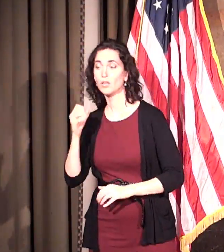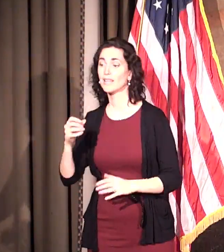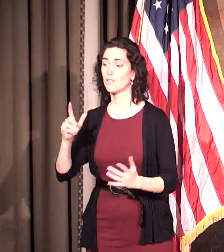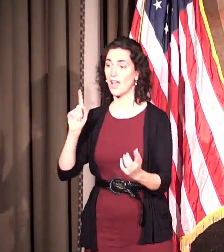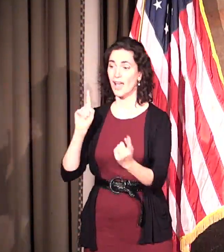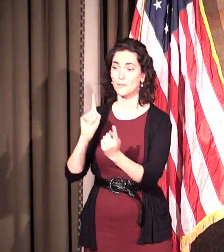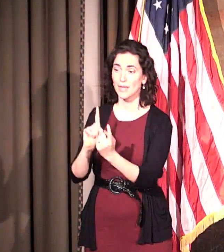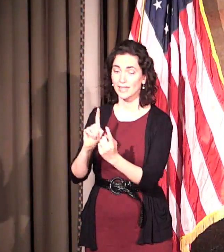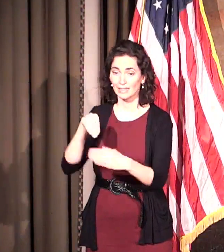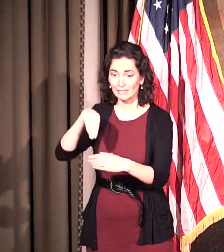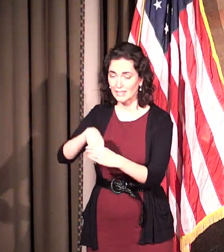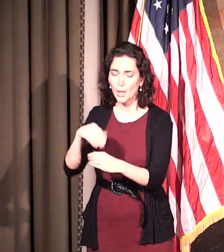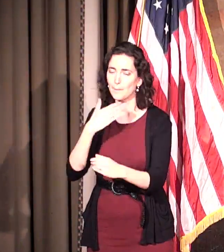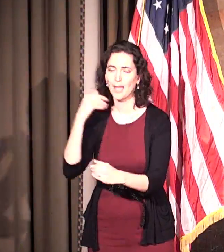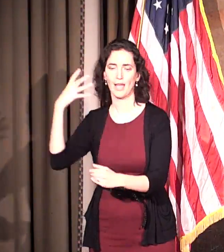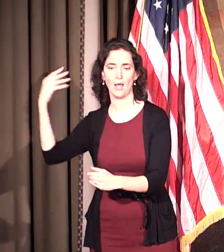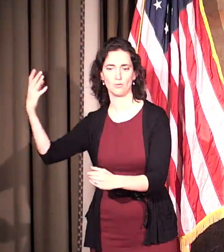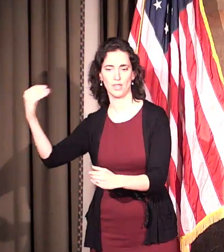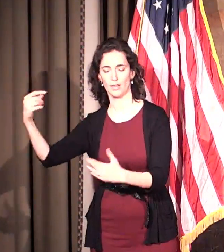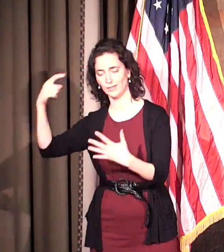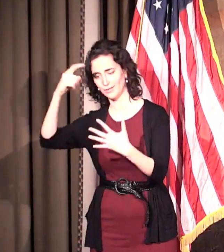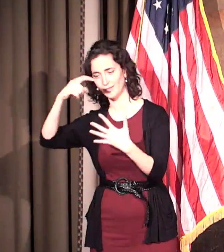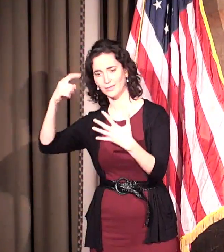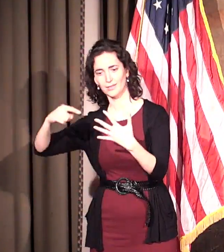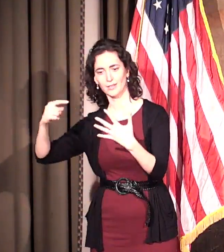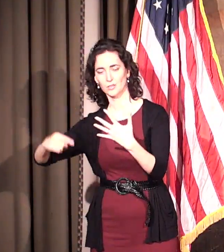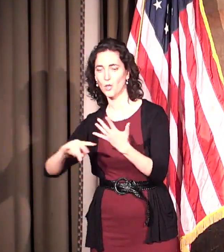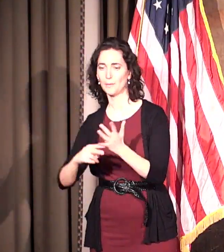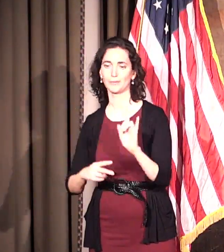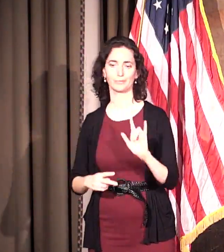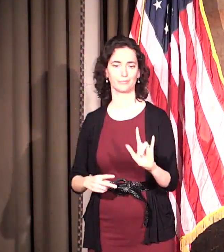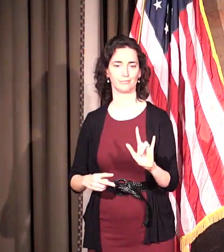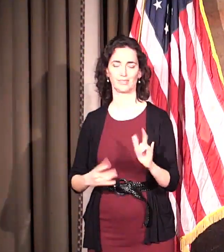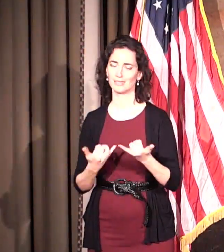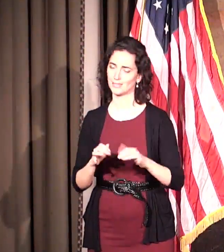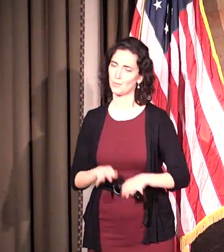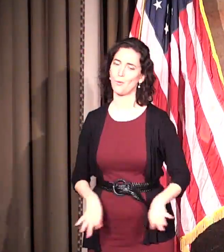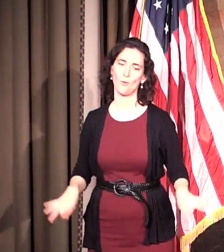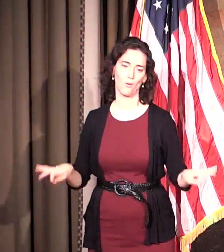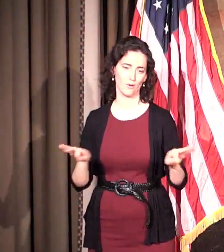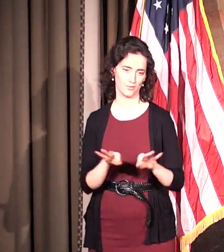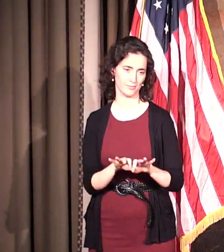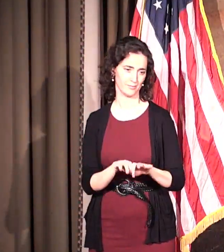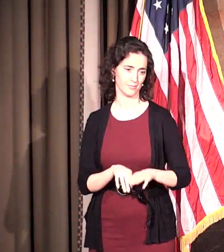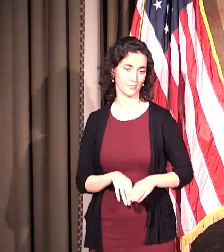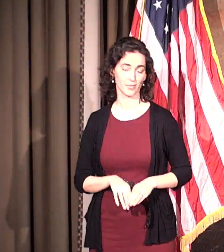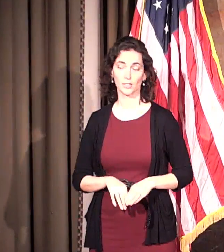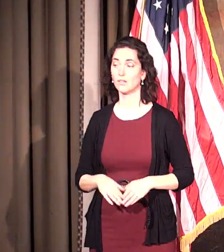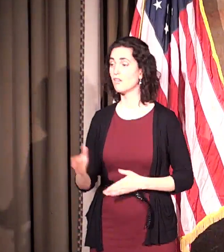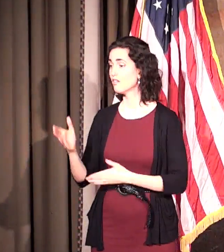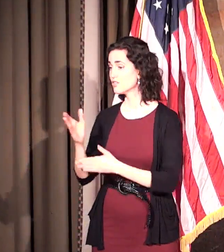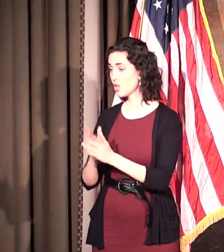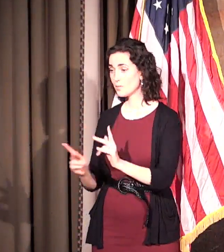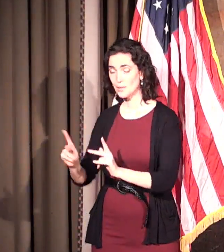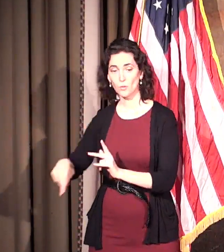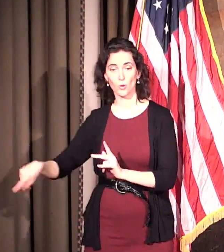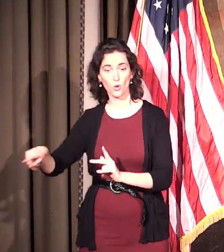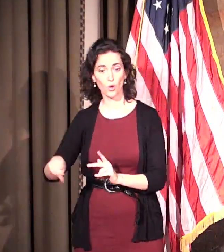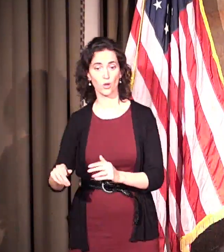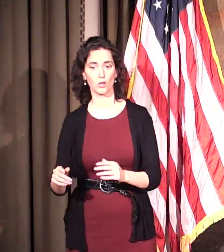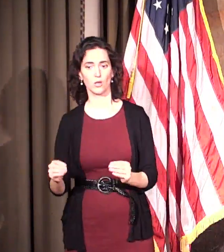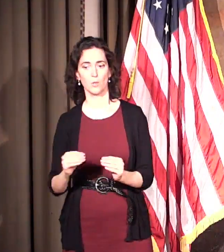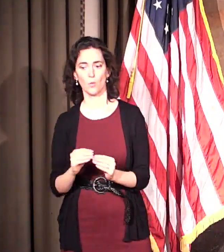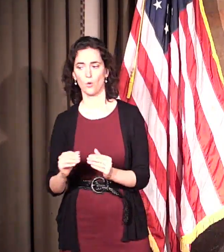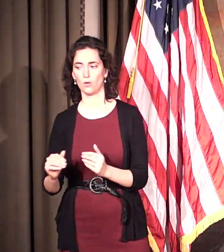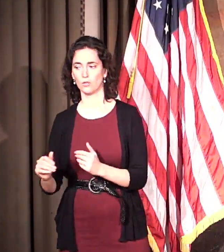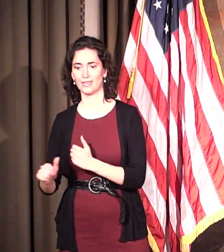safer than inside. All of those things still matter. And those people who have been more vulnerable to this